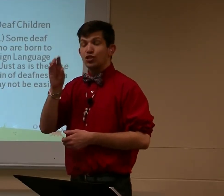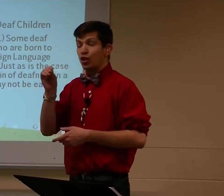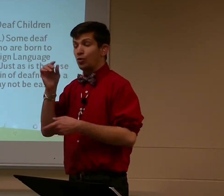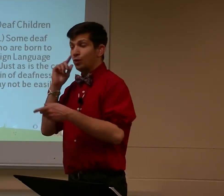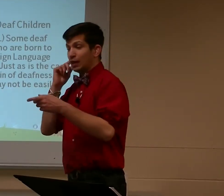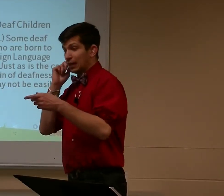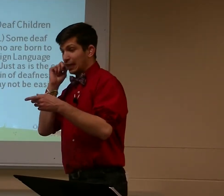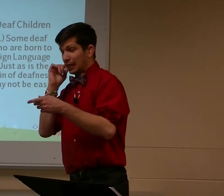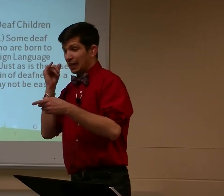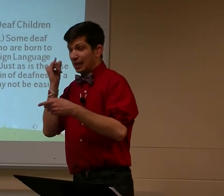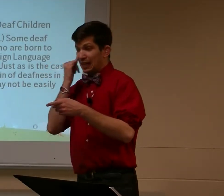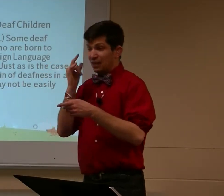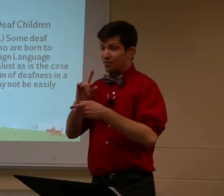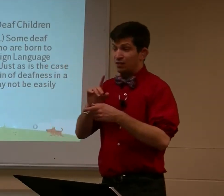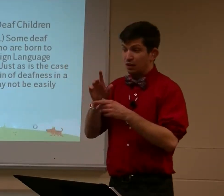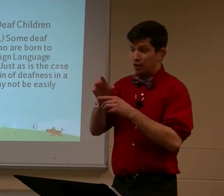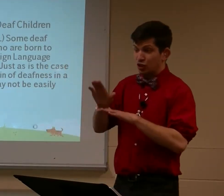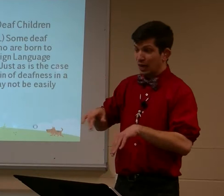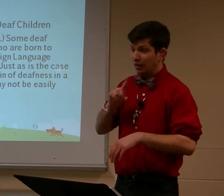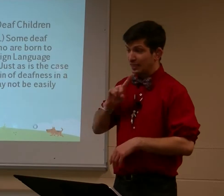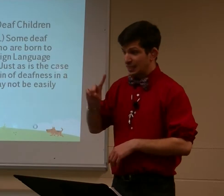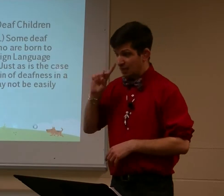So, if a child is deaf